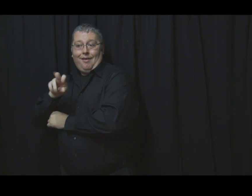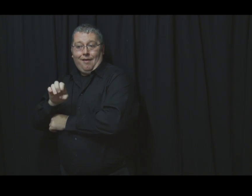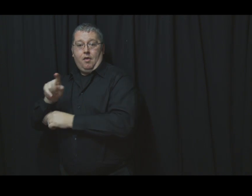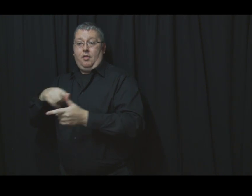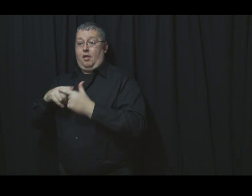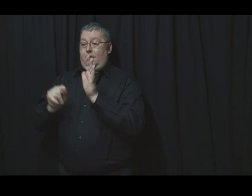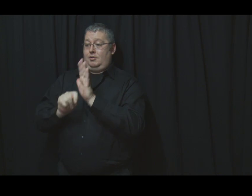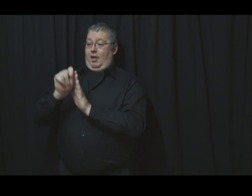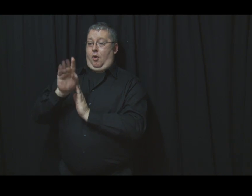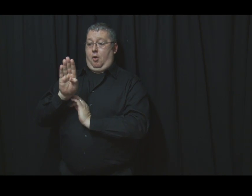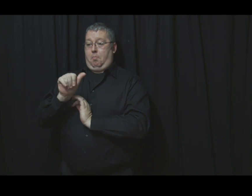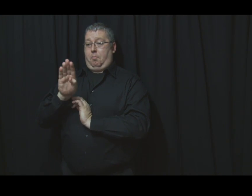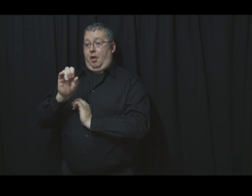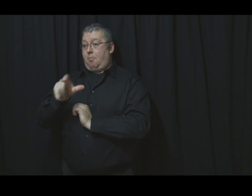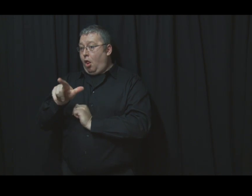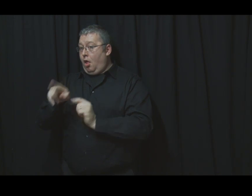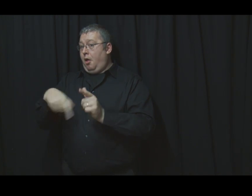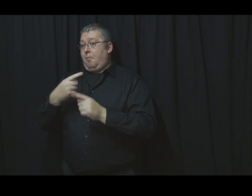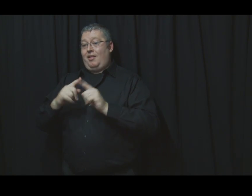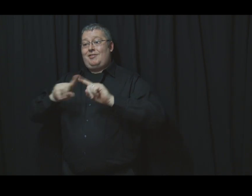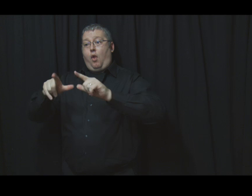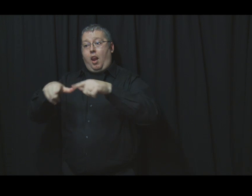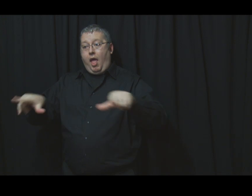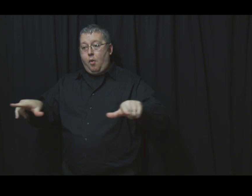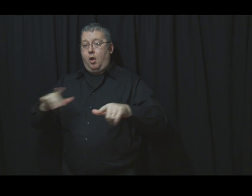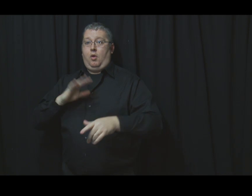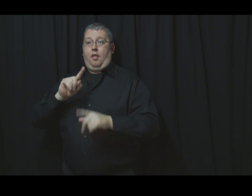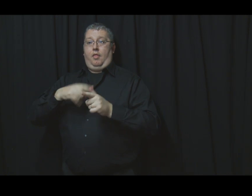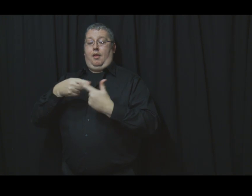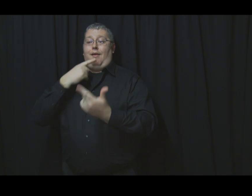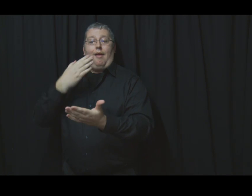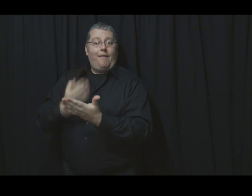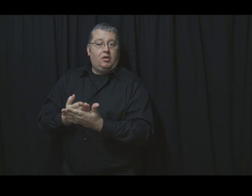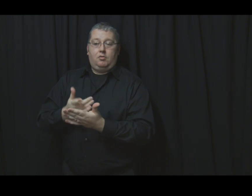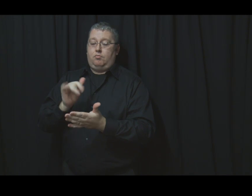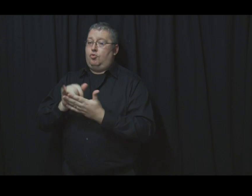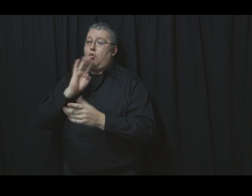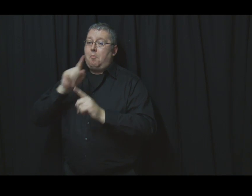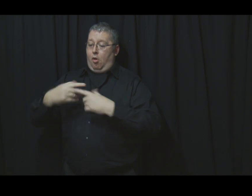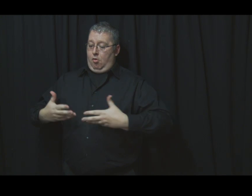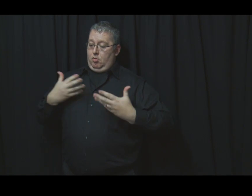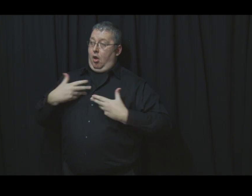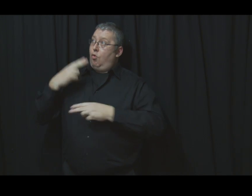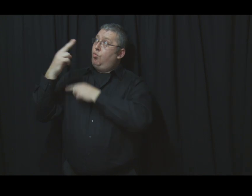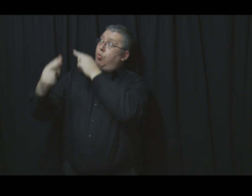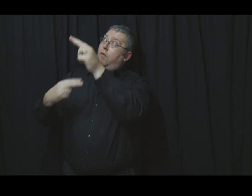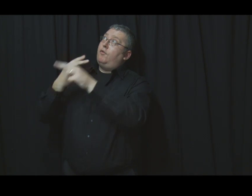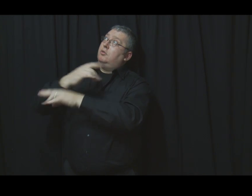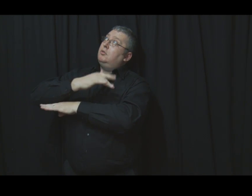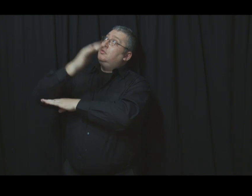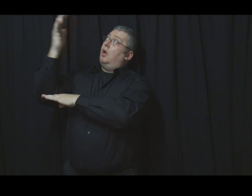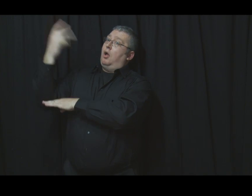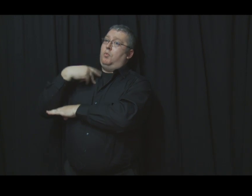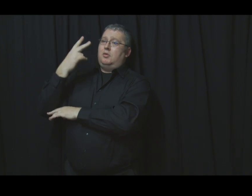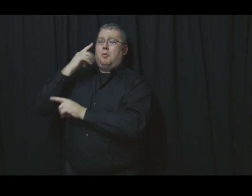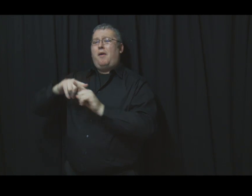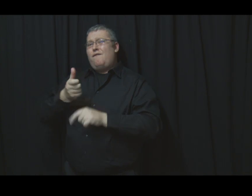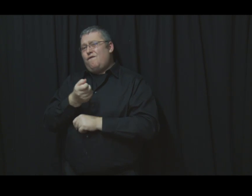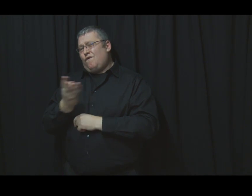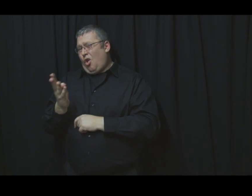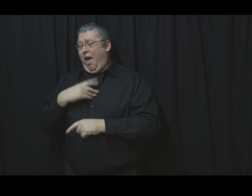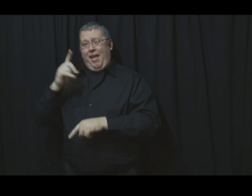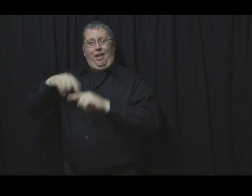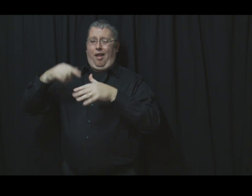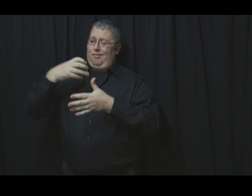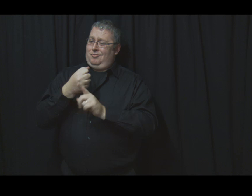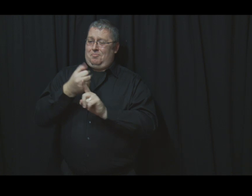languages. Evidence confirming a young universe. Now, I can't go through all of those, but a couple of them we'll look at briefly. After